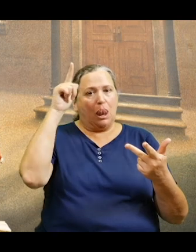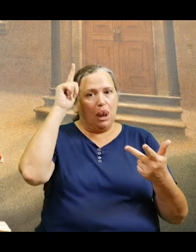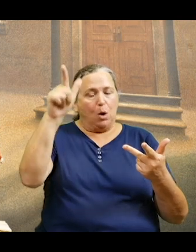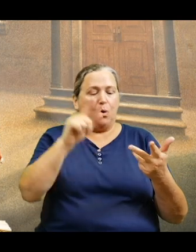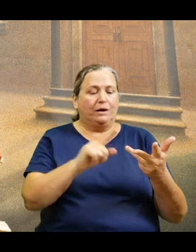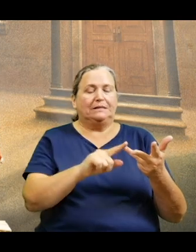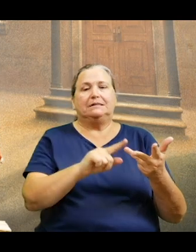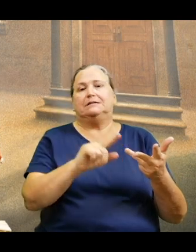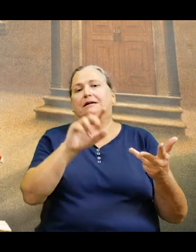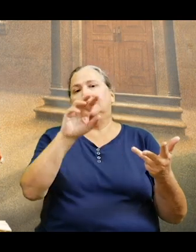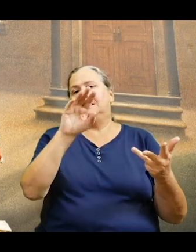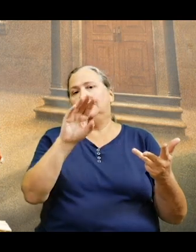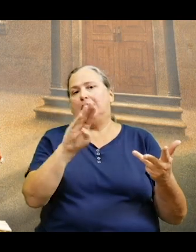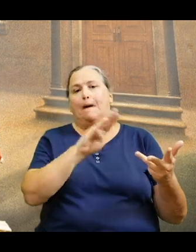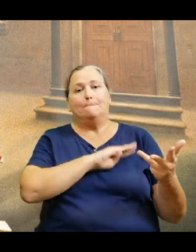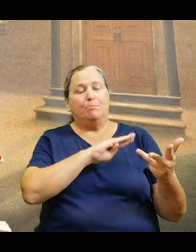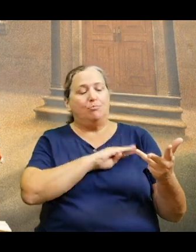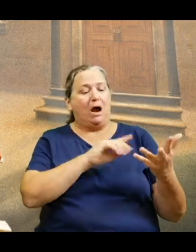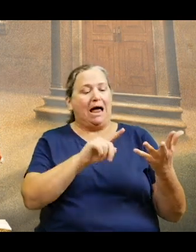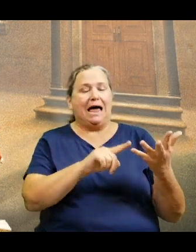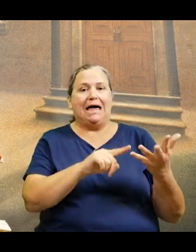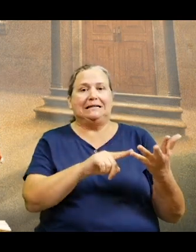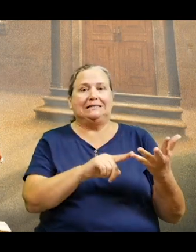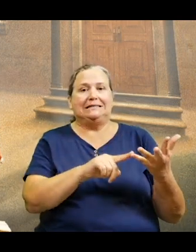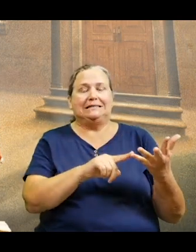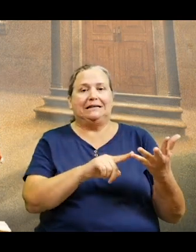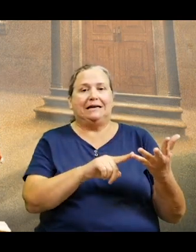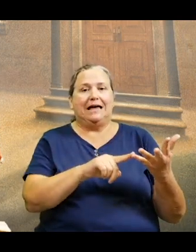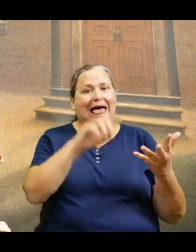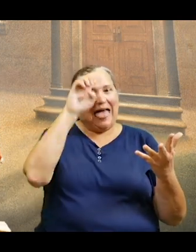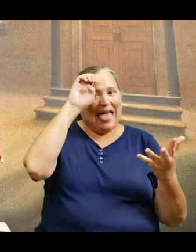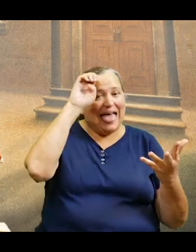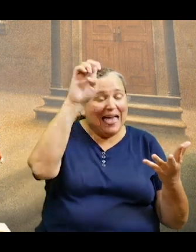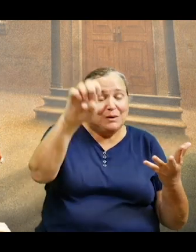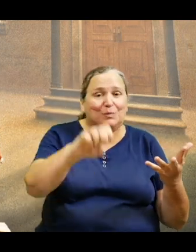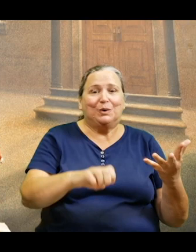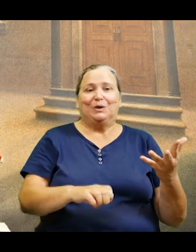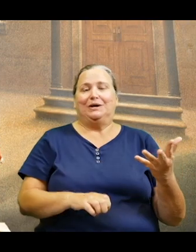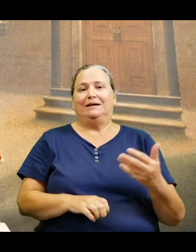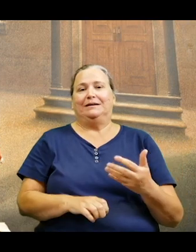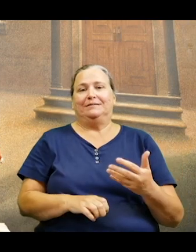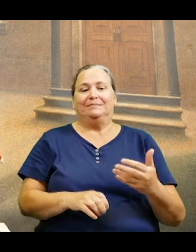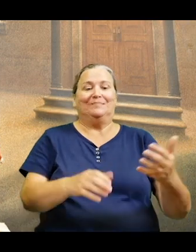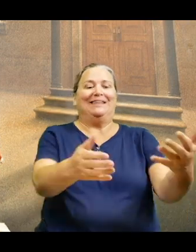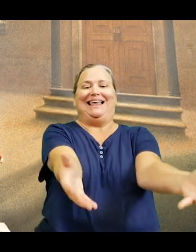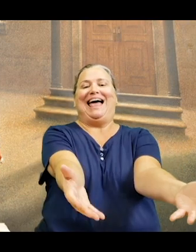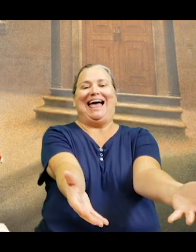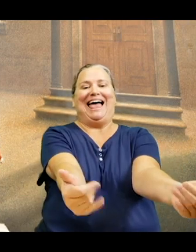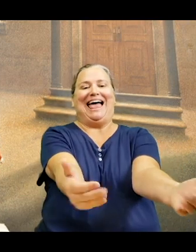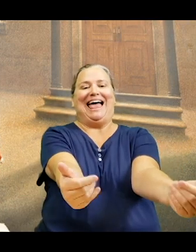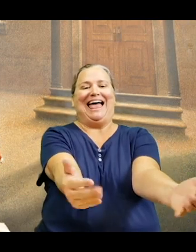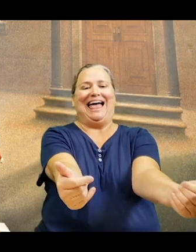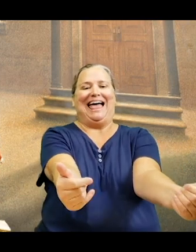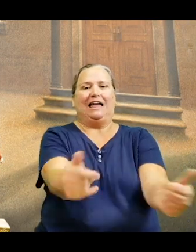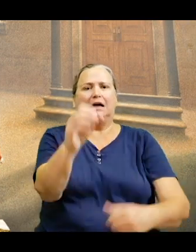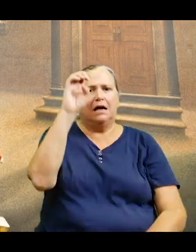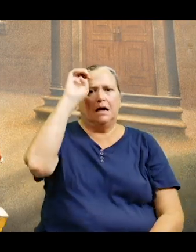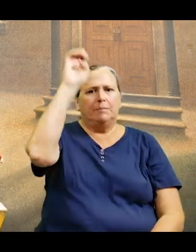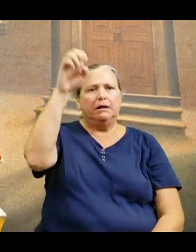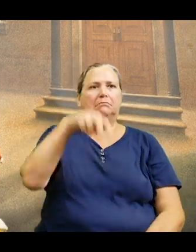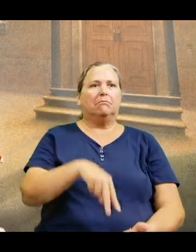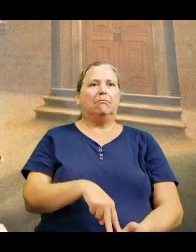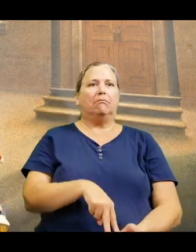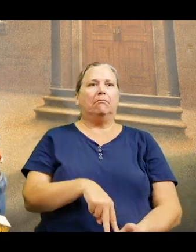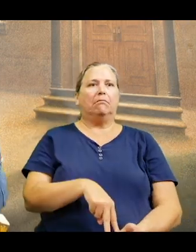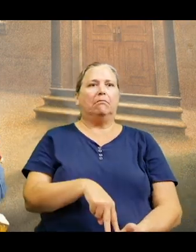Nellie. "Jangles!" said Bryce. "Edward!" said Abeline. She held out her arms to him, but Edward stood